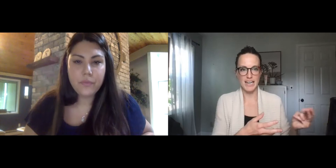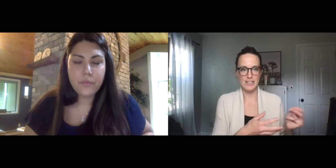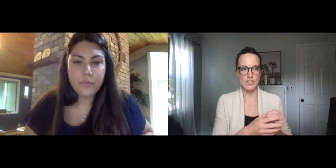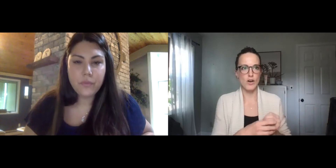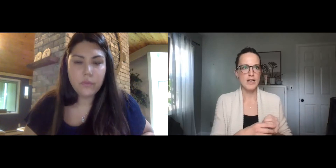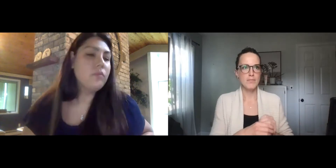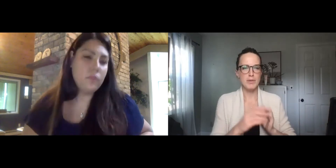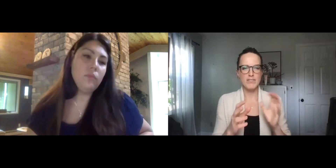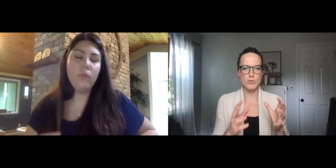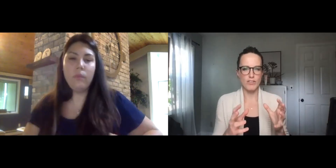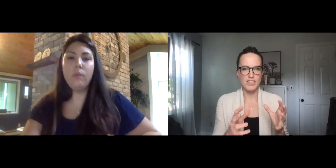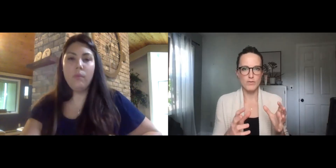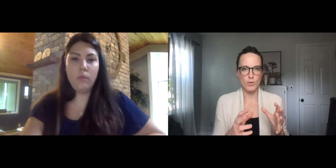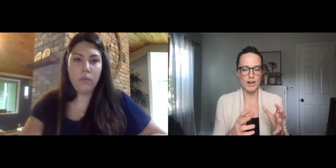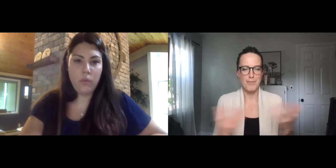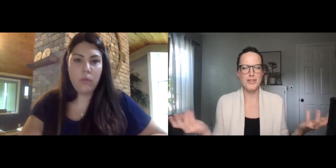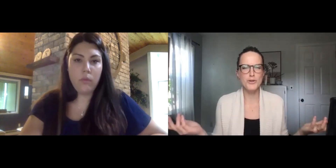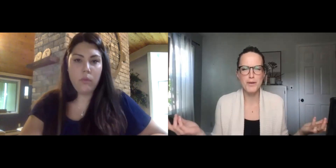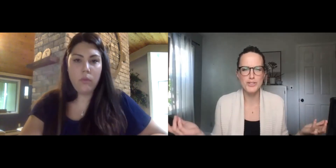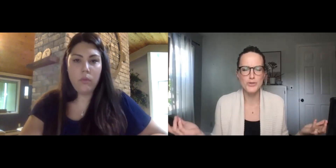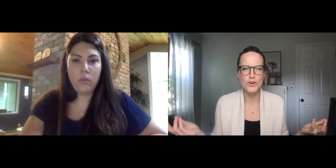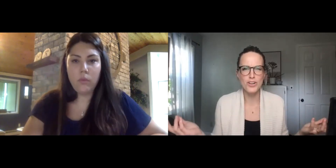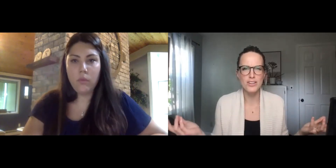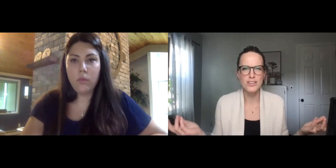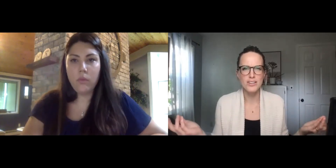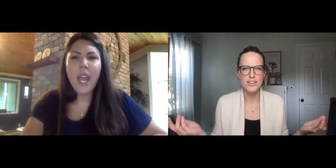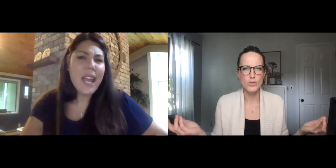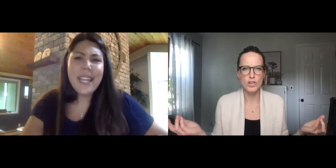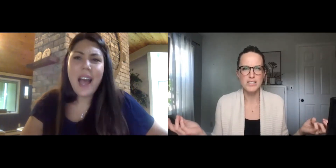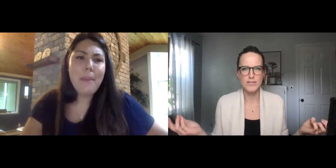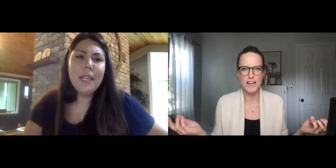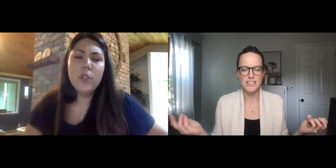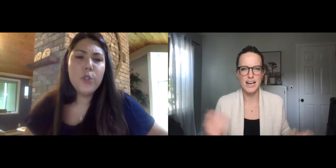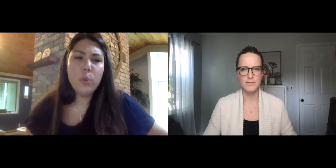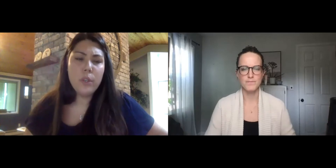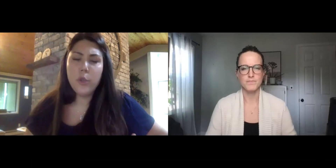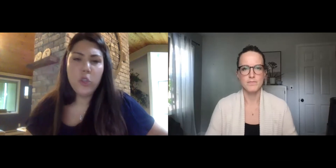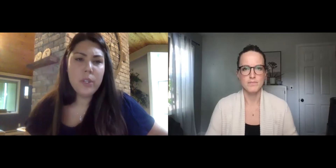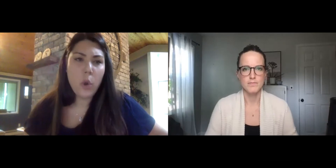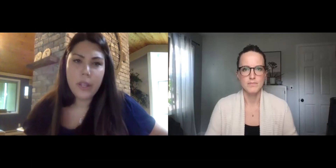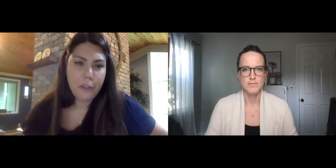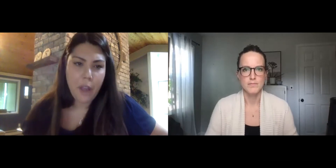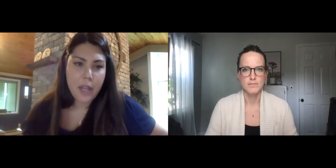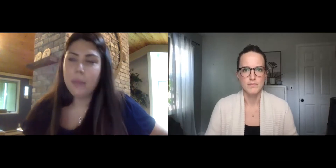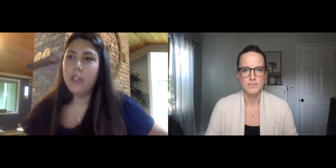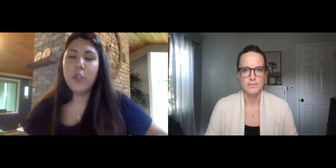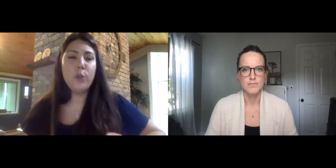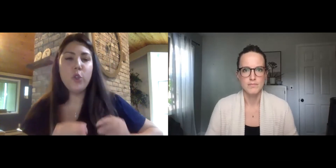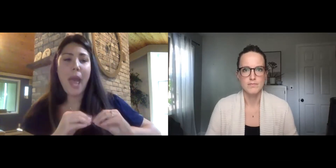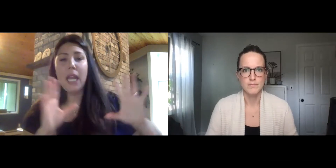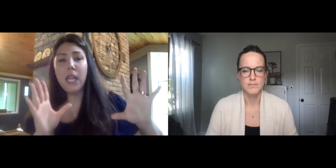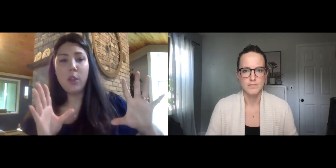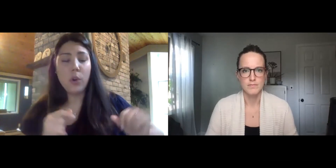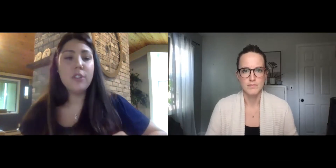a podcast. So maybe give some references for where, I mean, you could probably just Google the word. Yeah, I mean, YouTube is totally your friend. I mean, you could